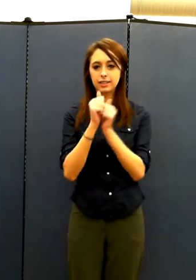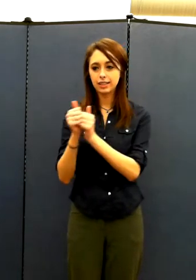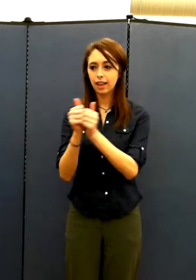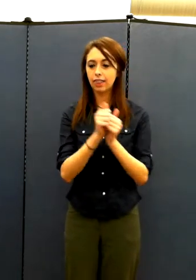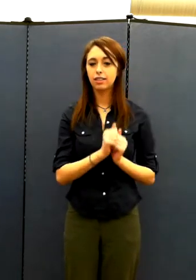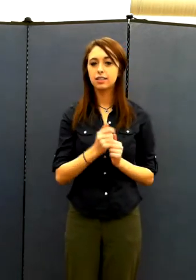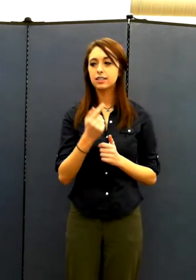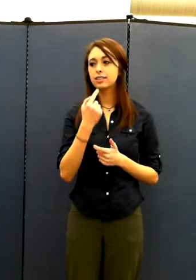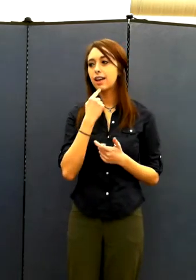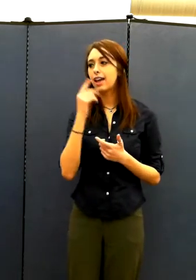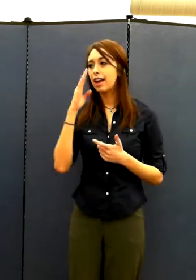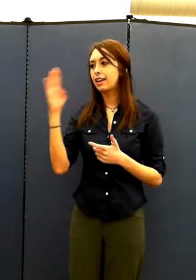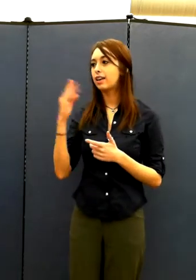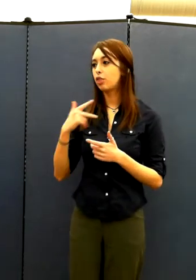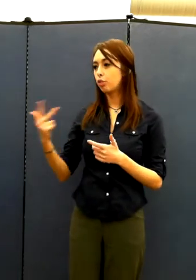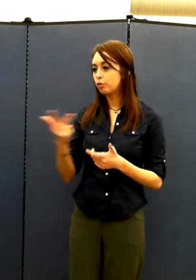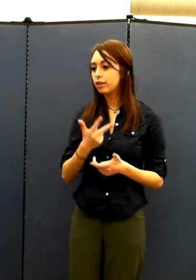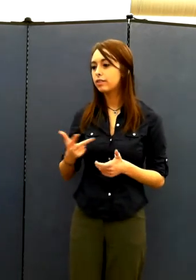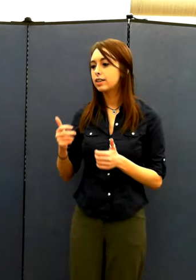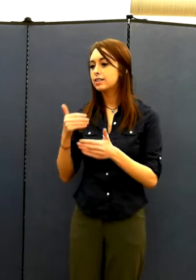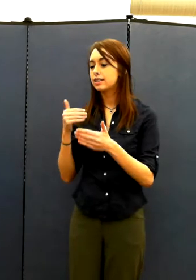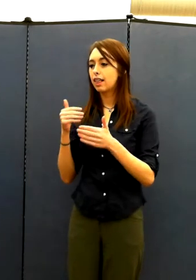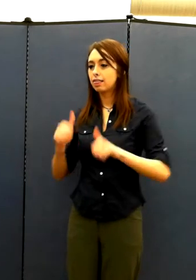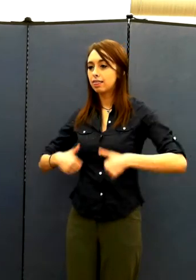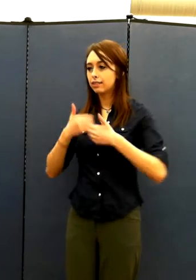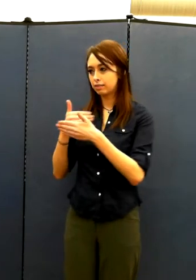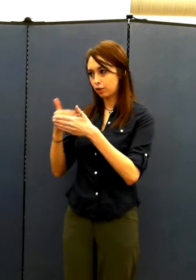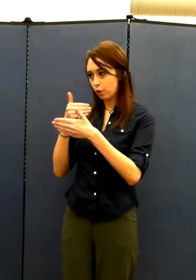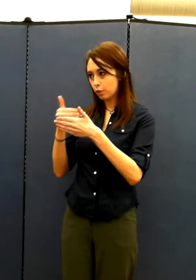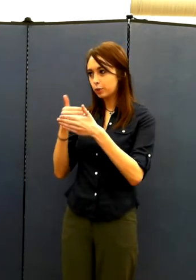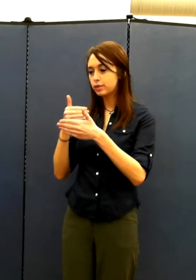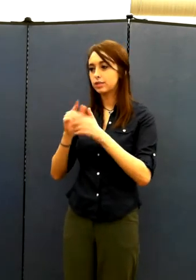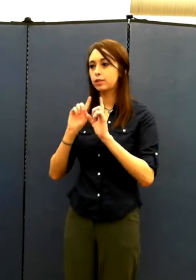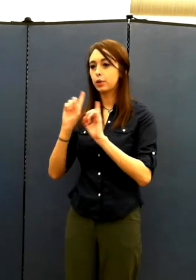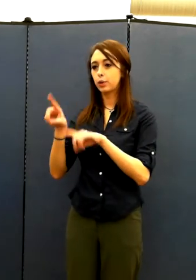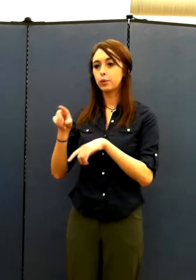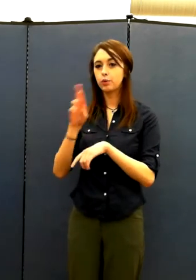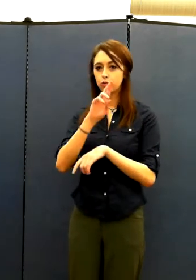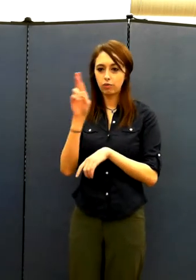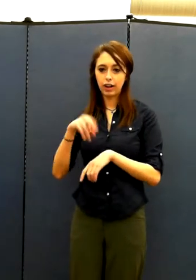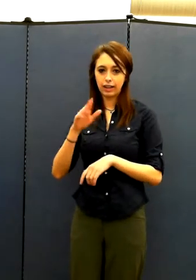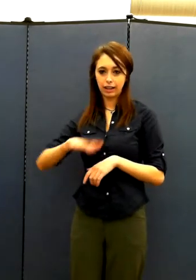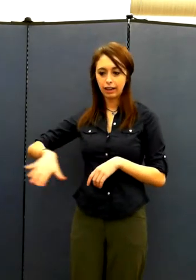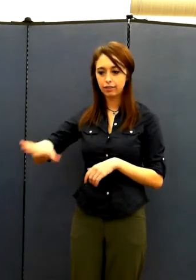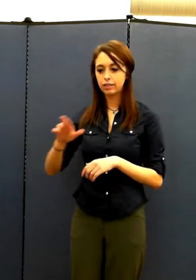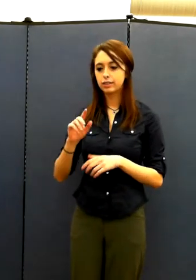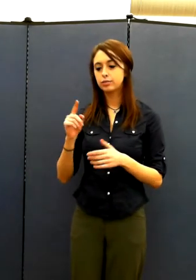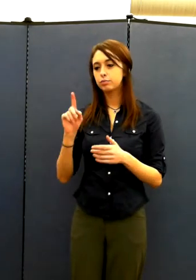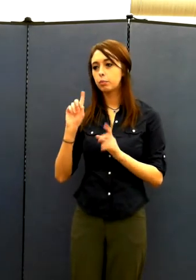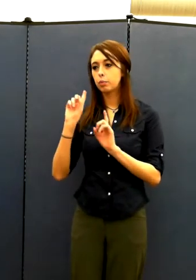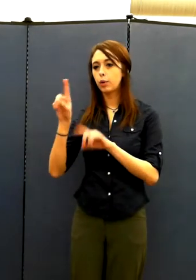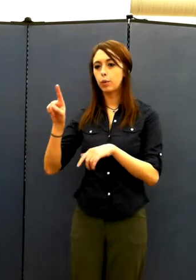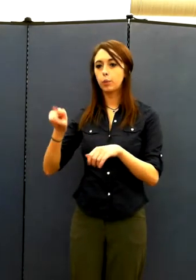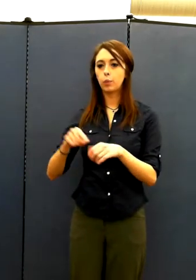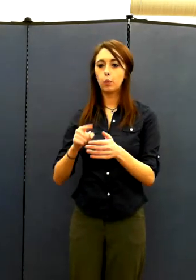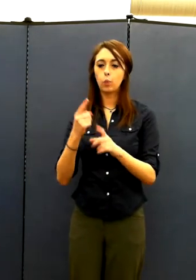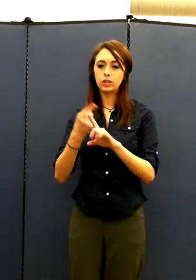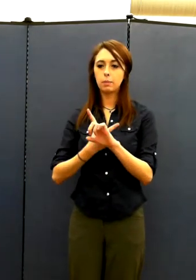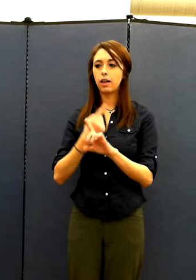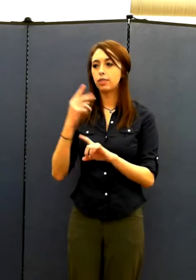know what? The 3 of us live in the Reading area. How about we get together, once a month or twice a month, and get together